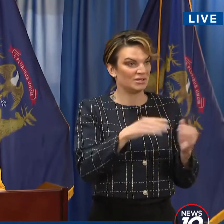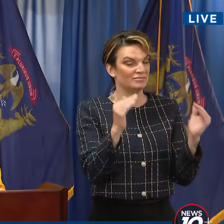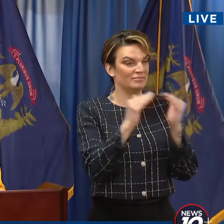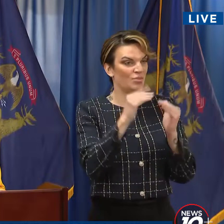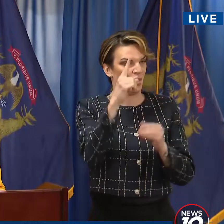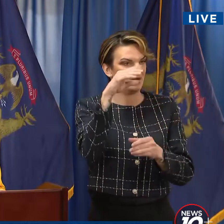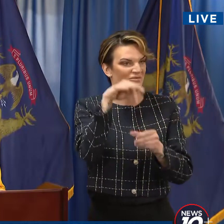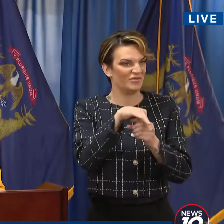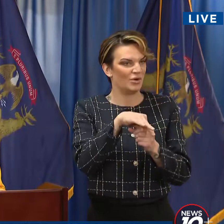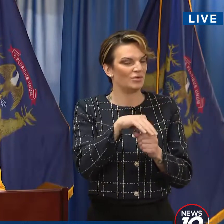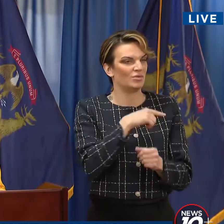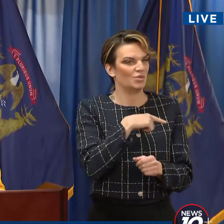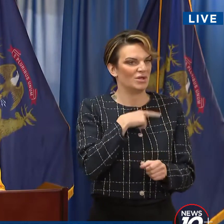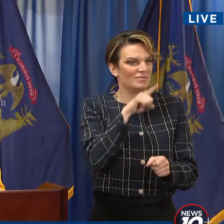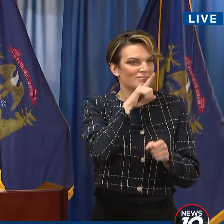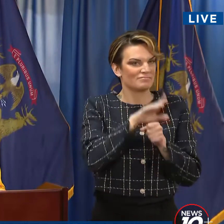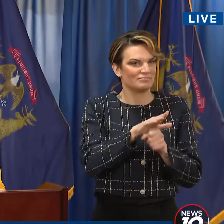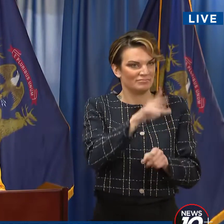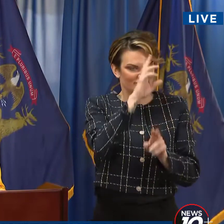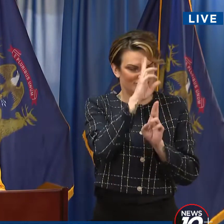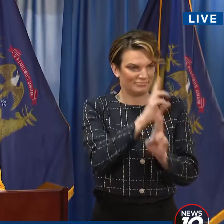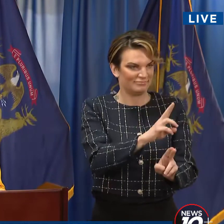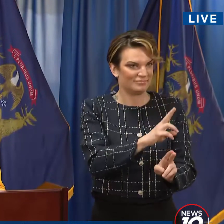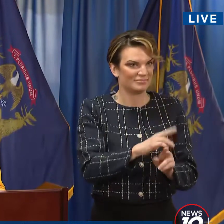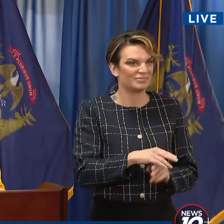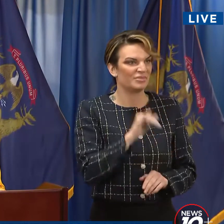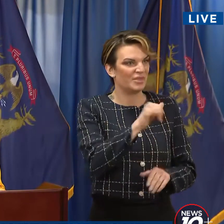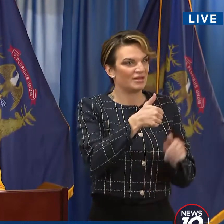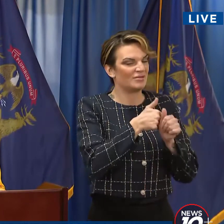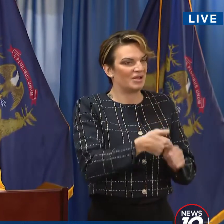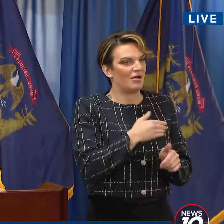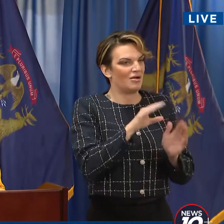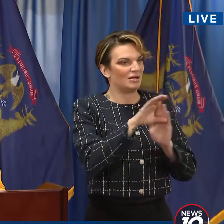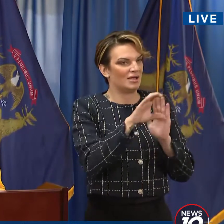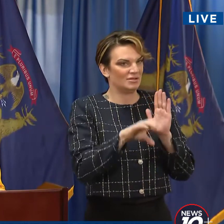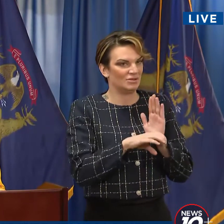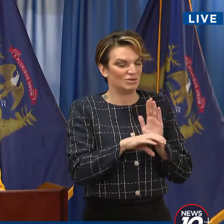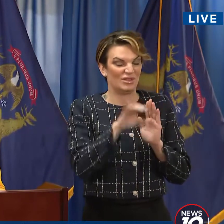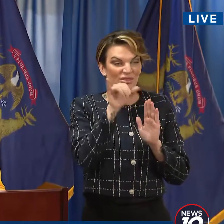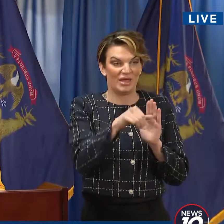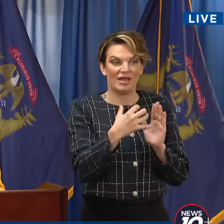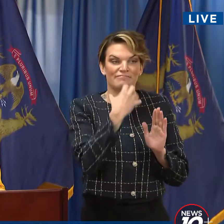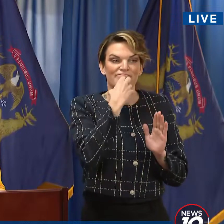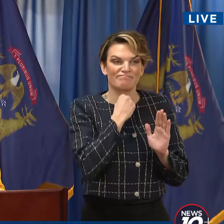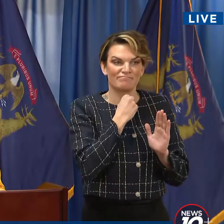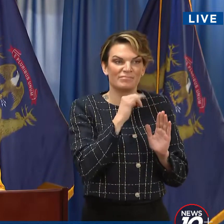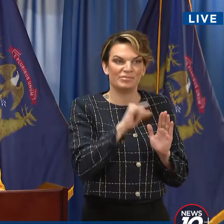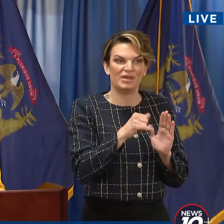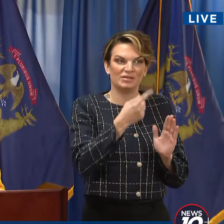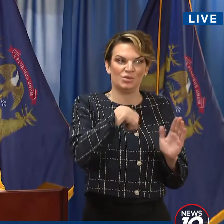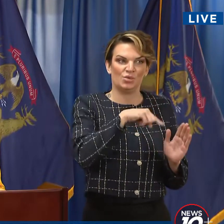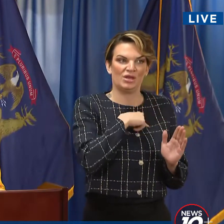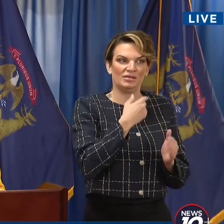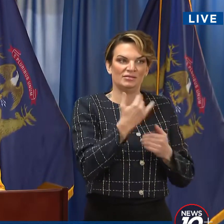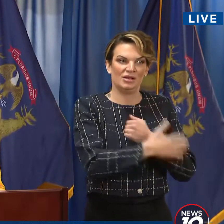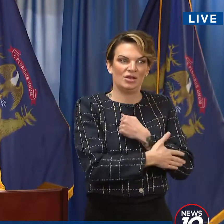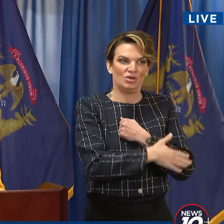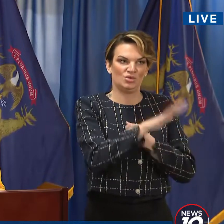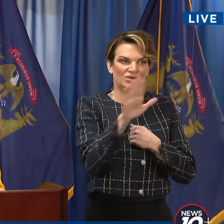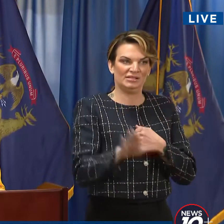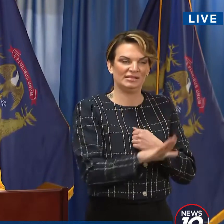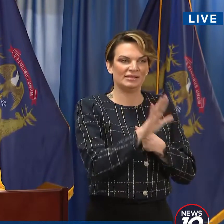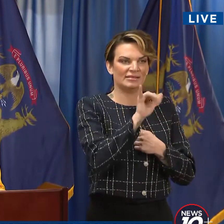promise embedded in our Constitution. May none of us give up on that ideal. It is who we are as a nation and